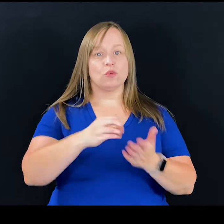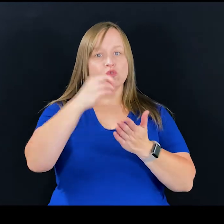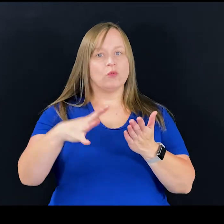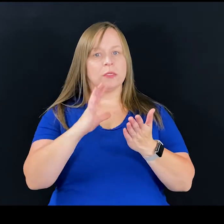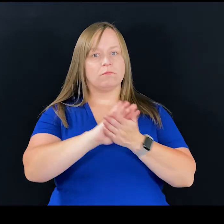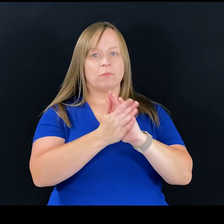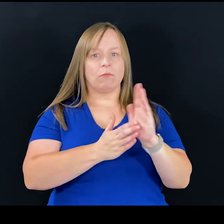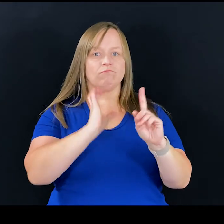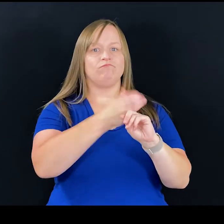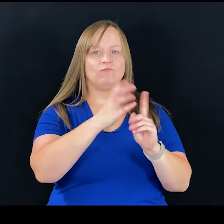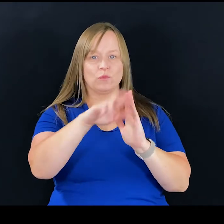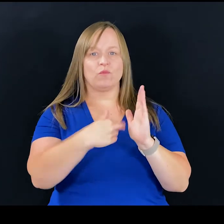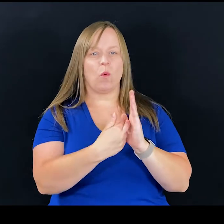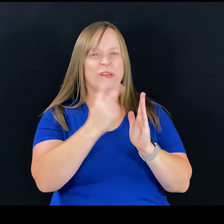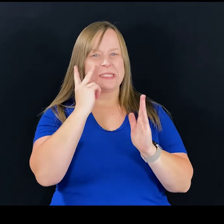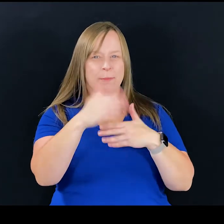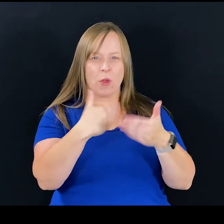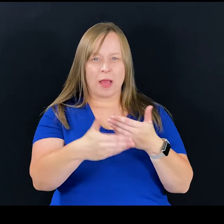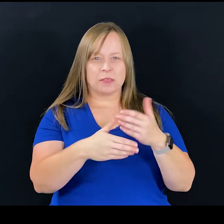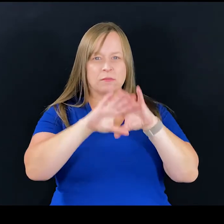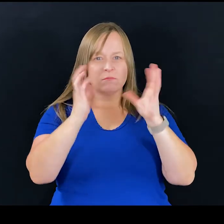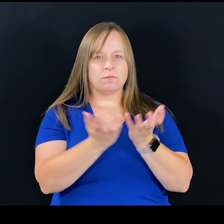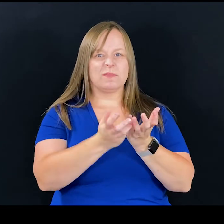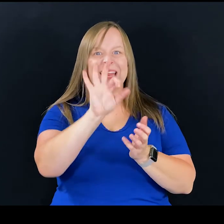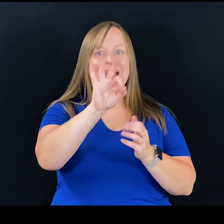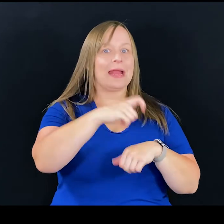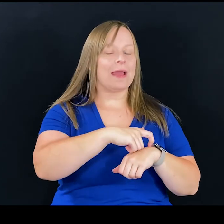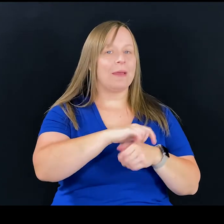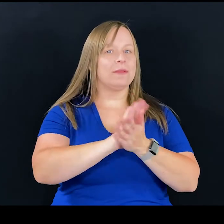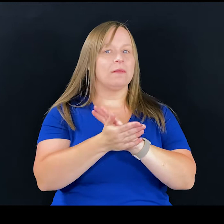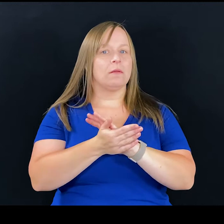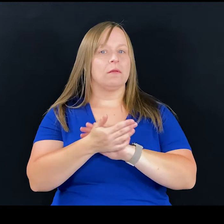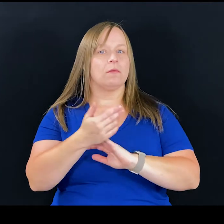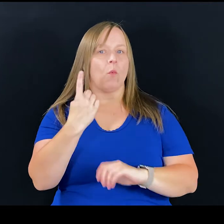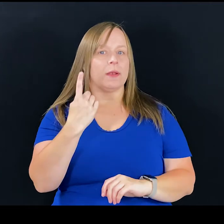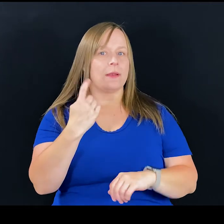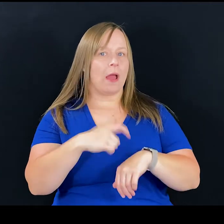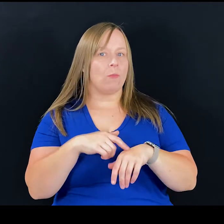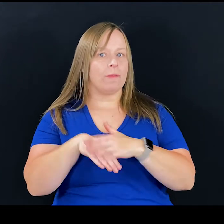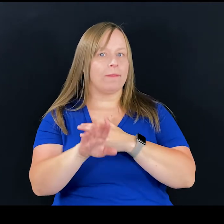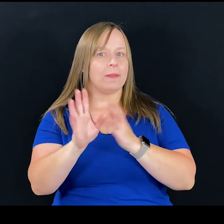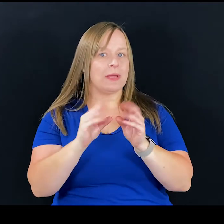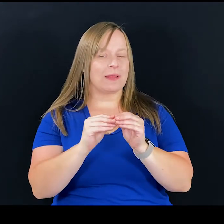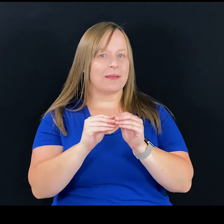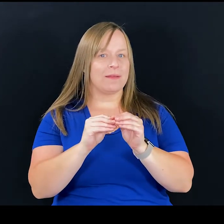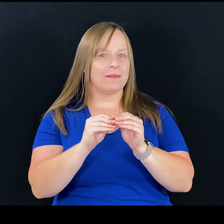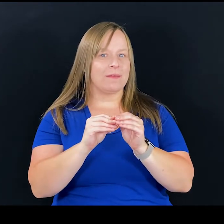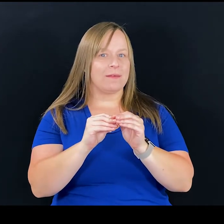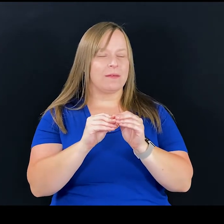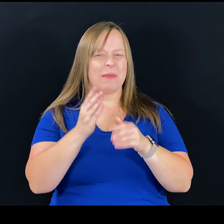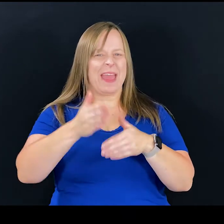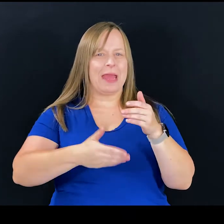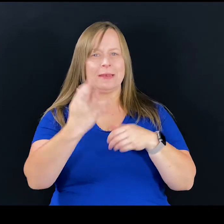having students play the role lets them see this process 9 times instead of just when they go.